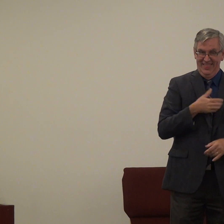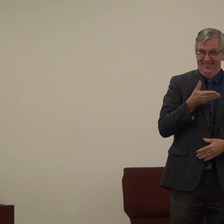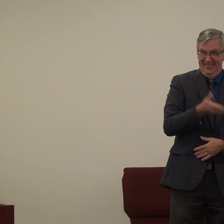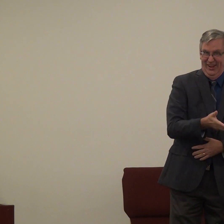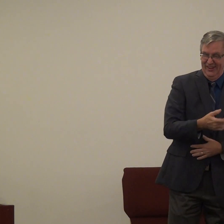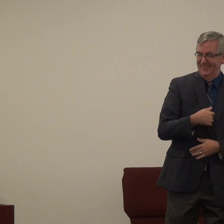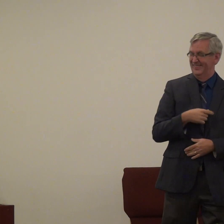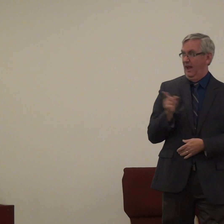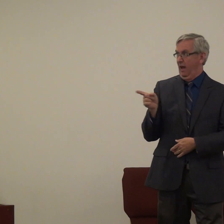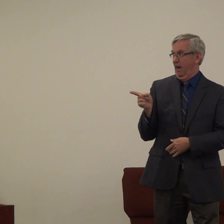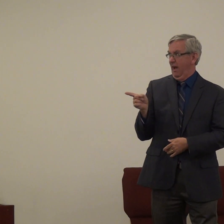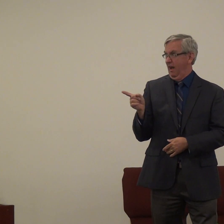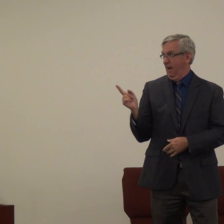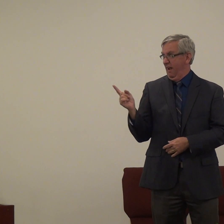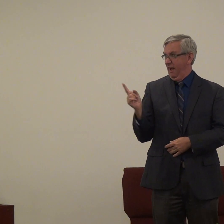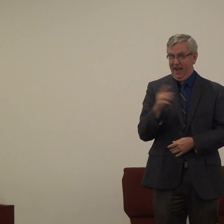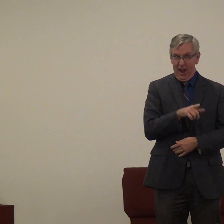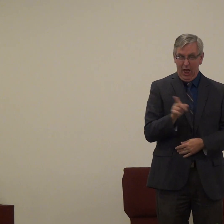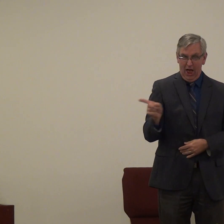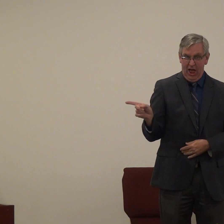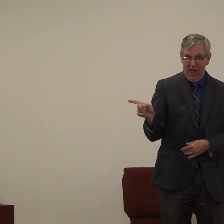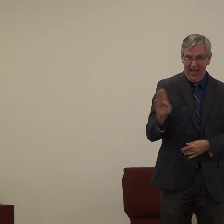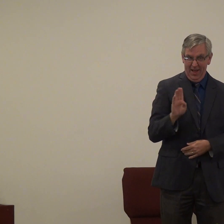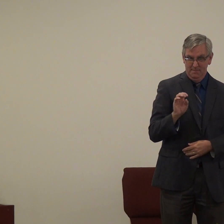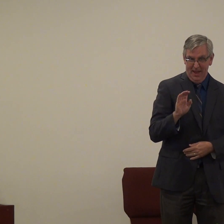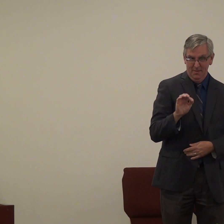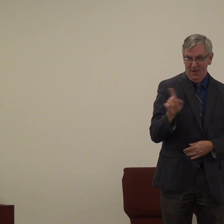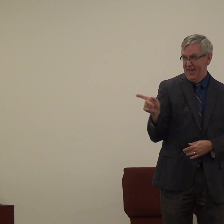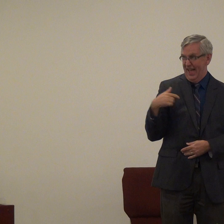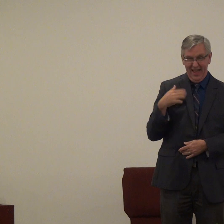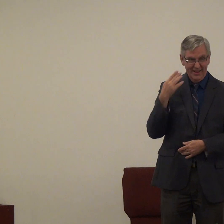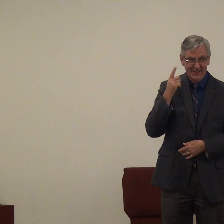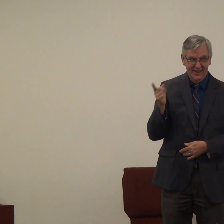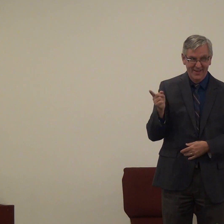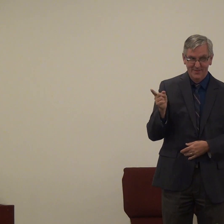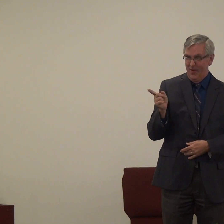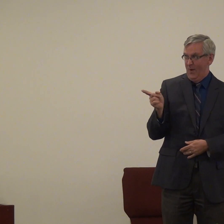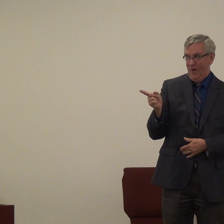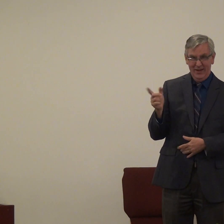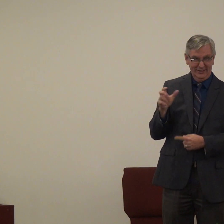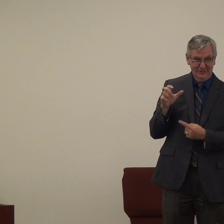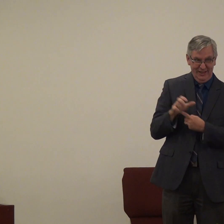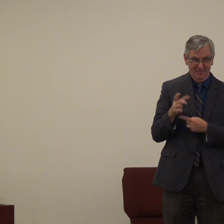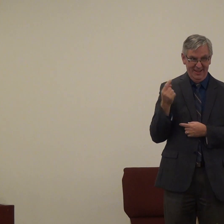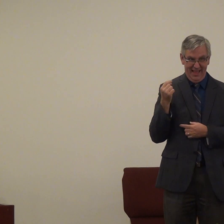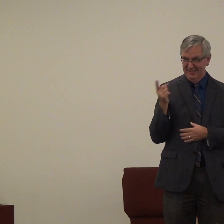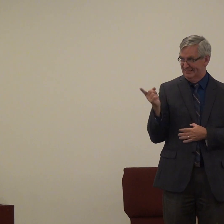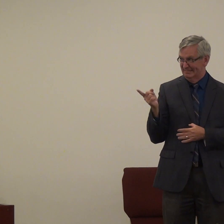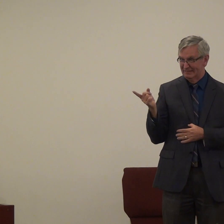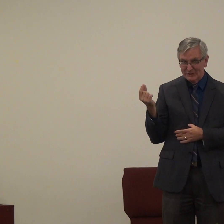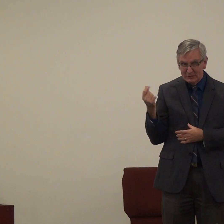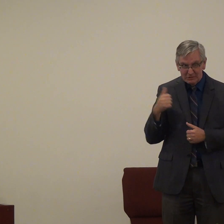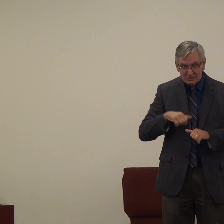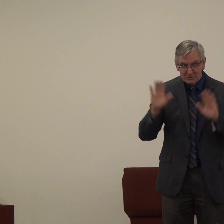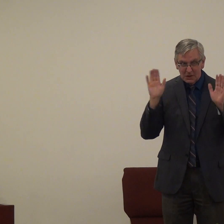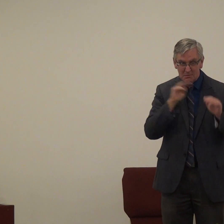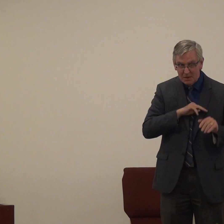our Bible Institute. And so I was in school when he was, and boy, when he came in, I was really excited about that. This was a World